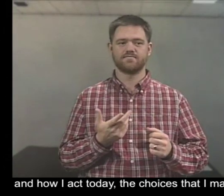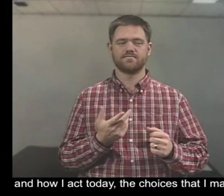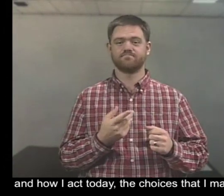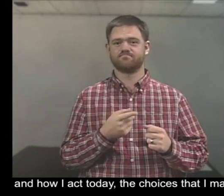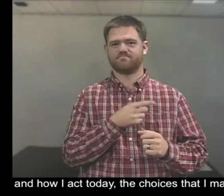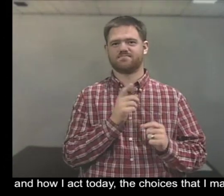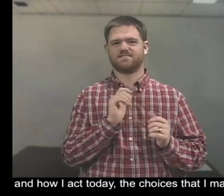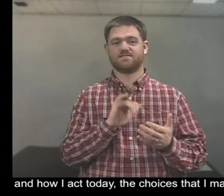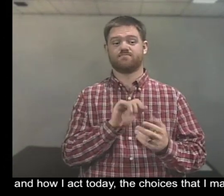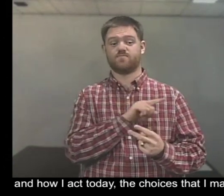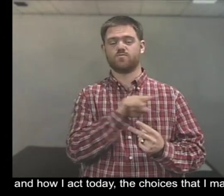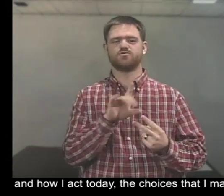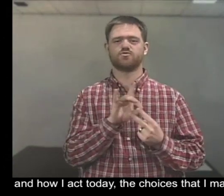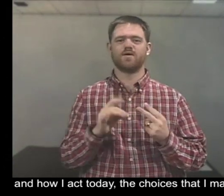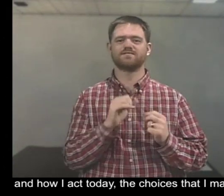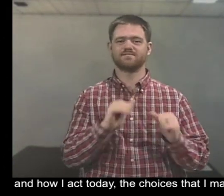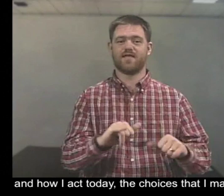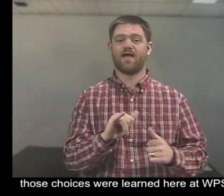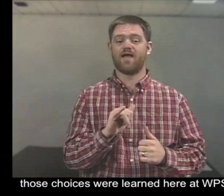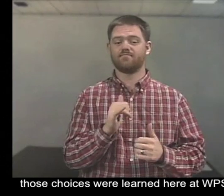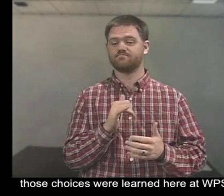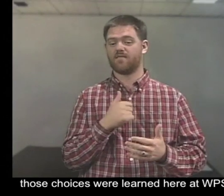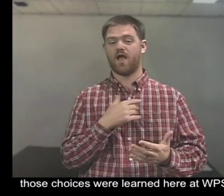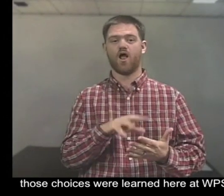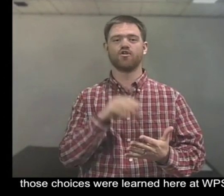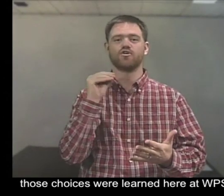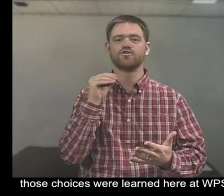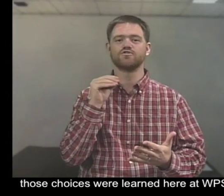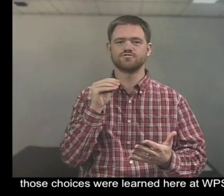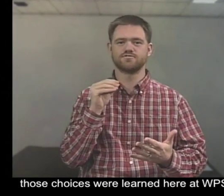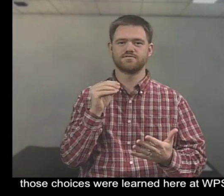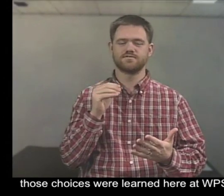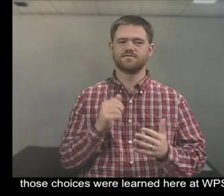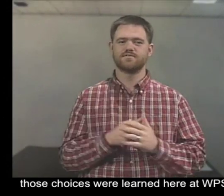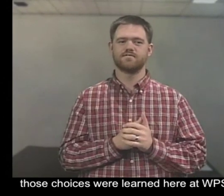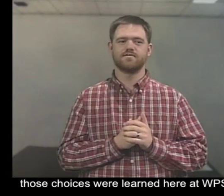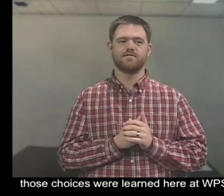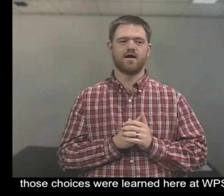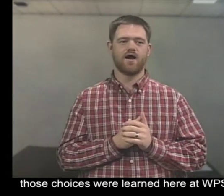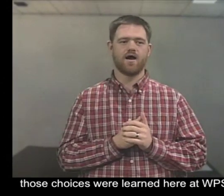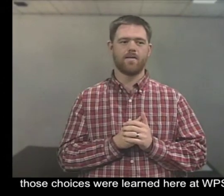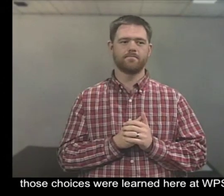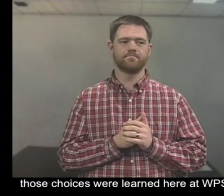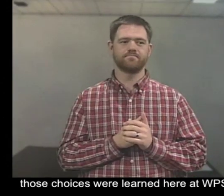make, those choices were learned here at WPSD.